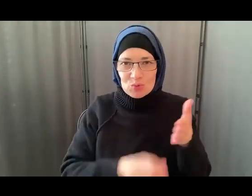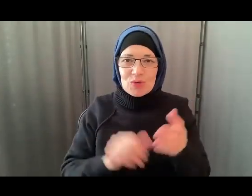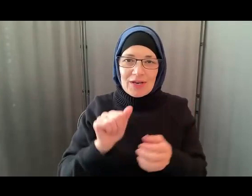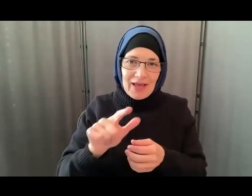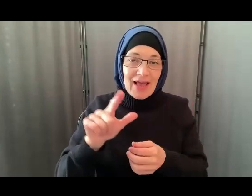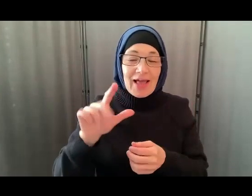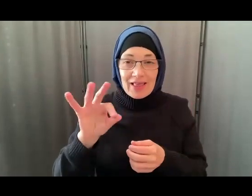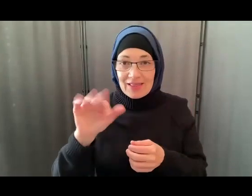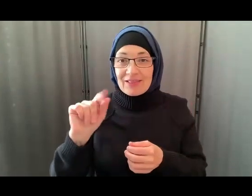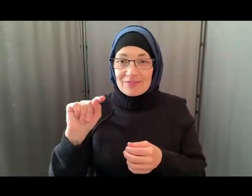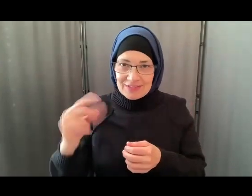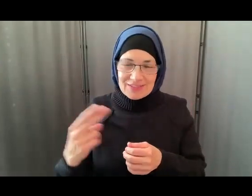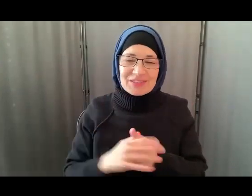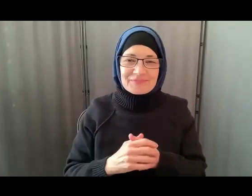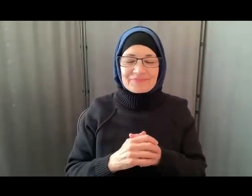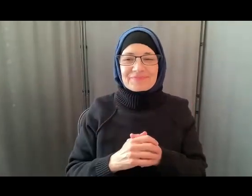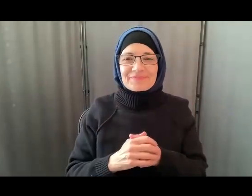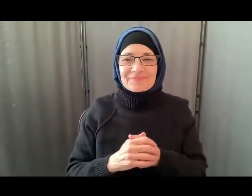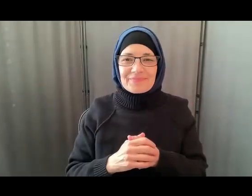Surah Al-Fath